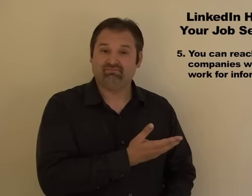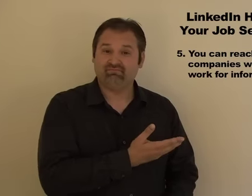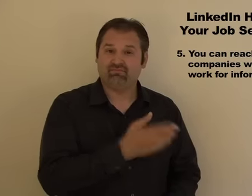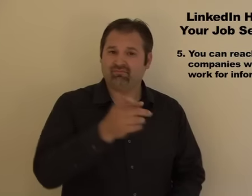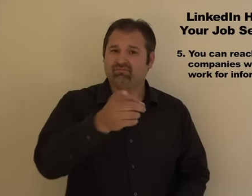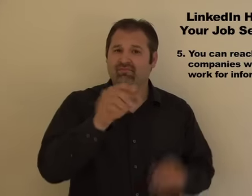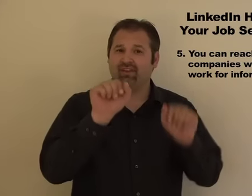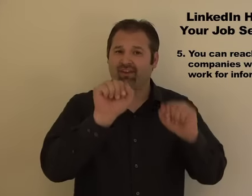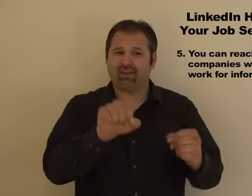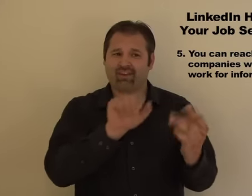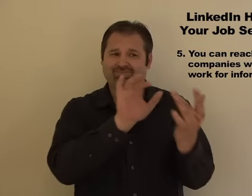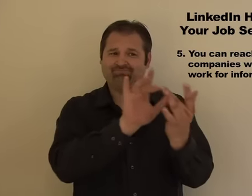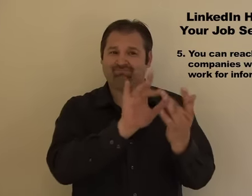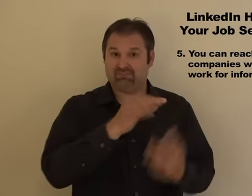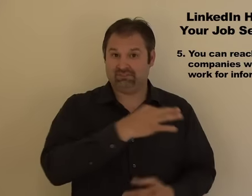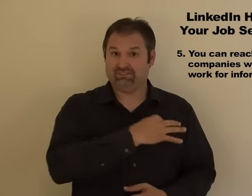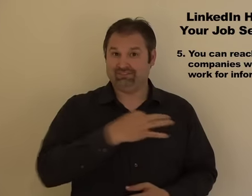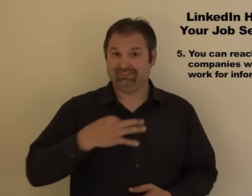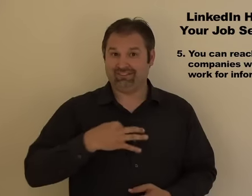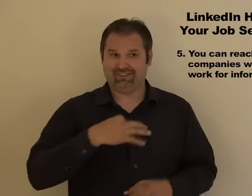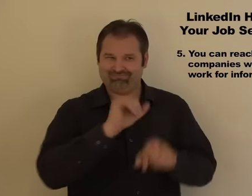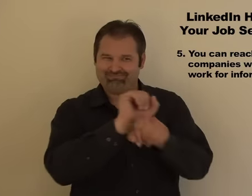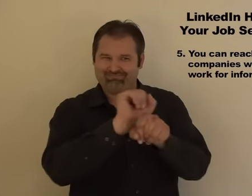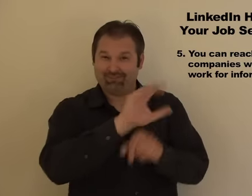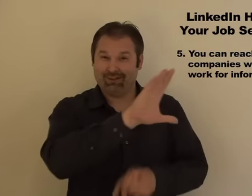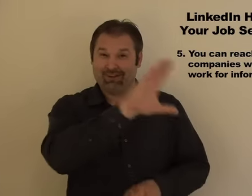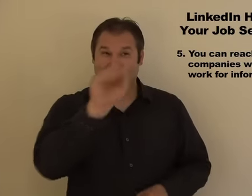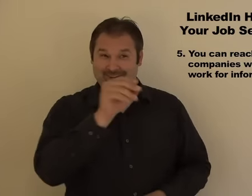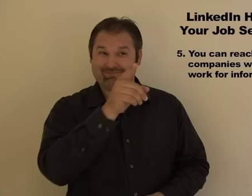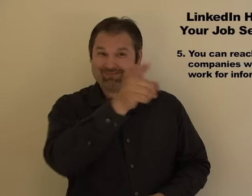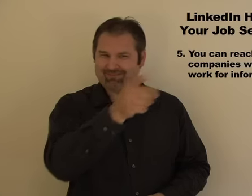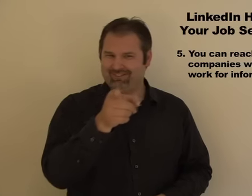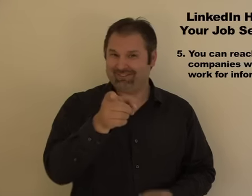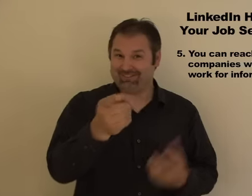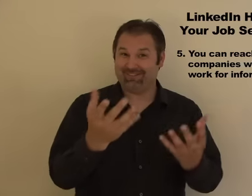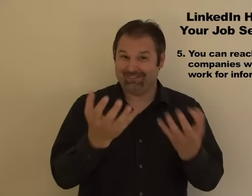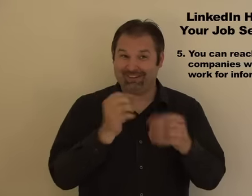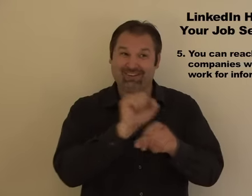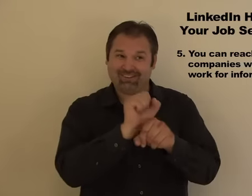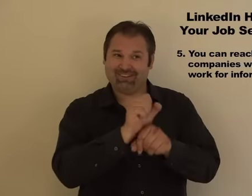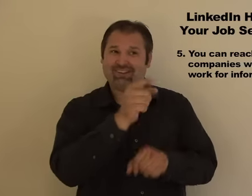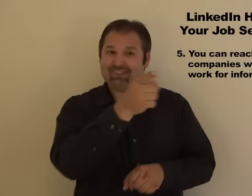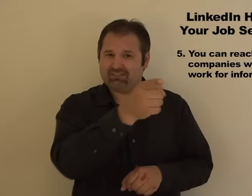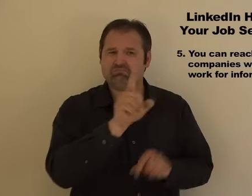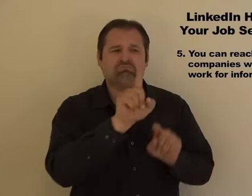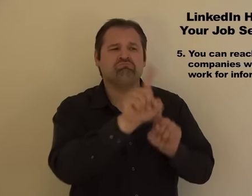You can reach out to staff at companies where you want to work for informational interviews.